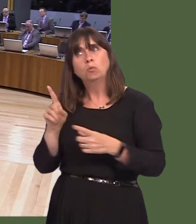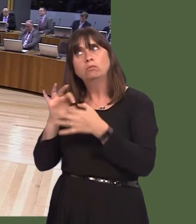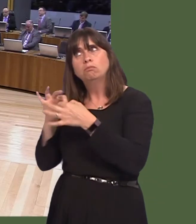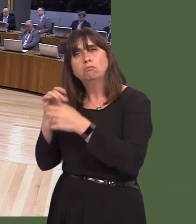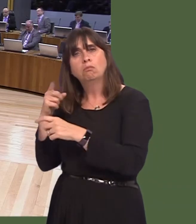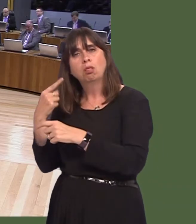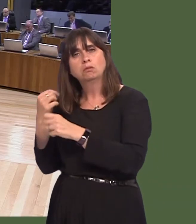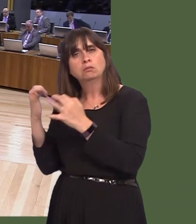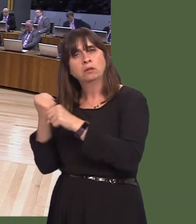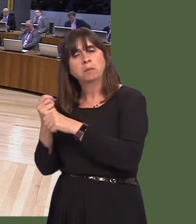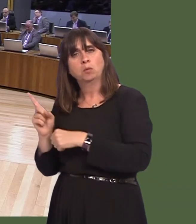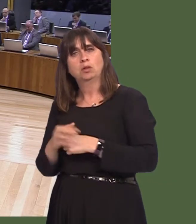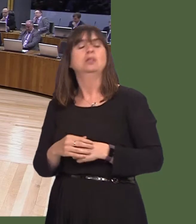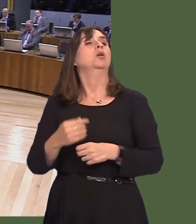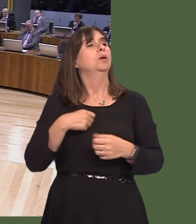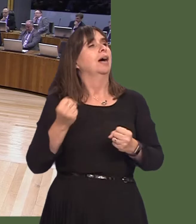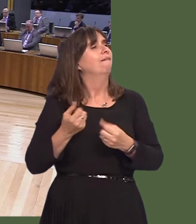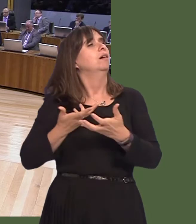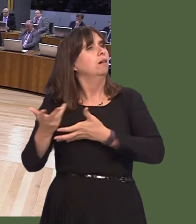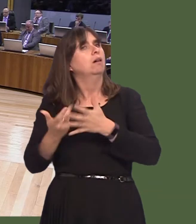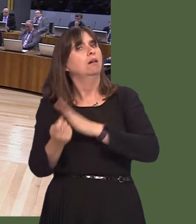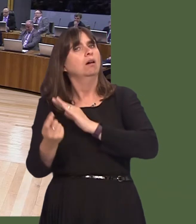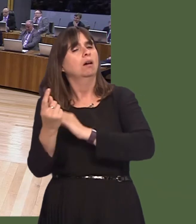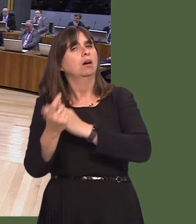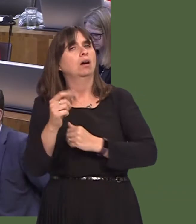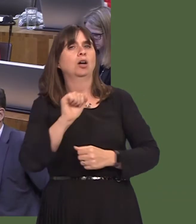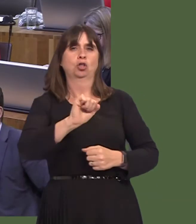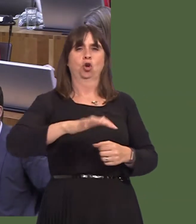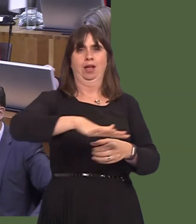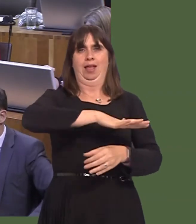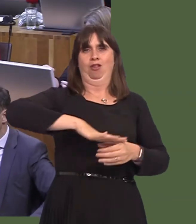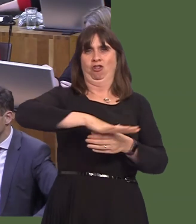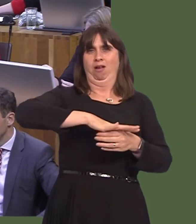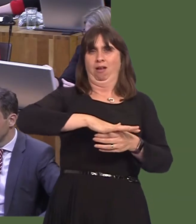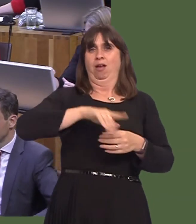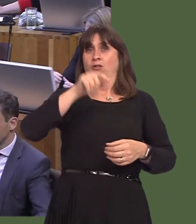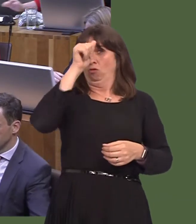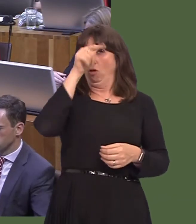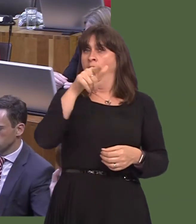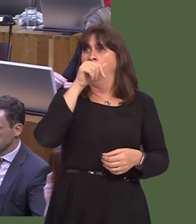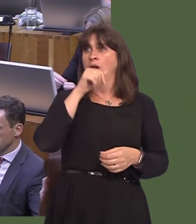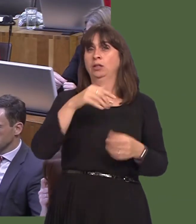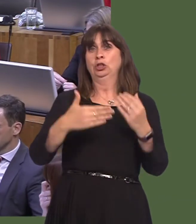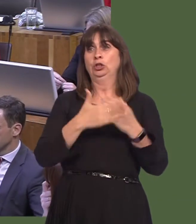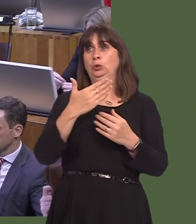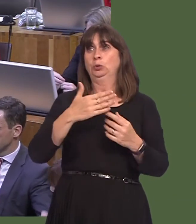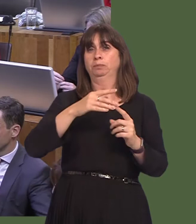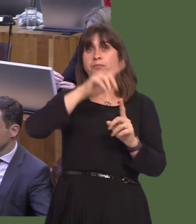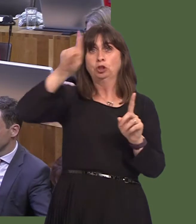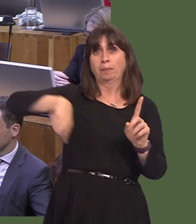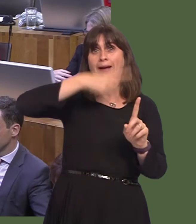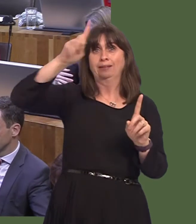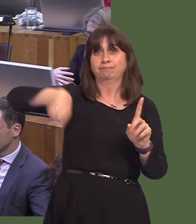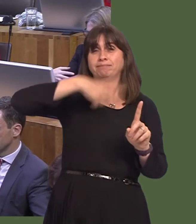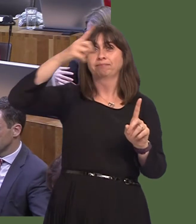It is, and we do when we can. I mean, in his constituency, of course, he will know. He is seeing the new town bypass being constructed as